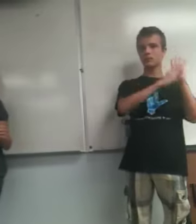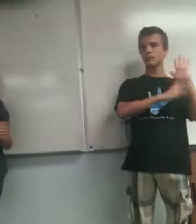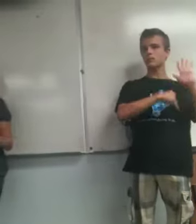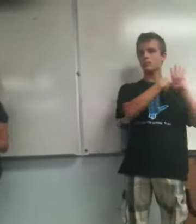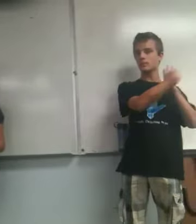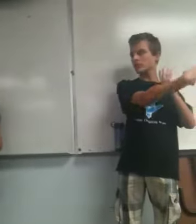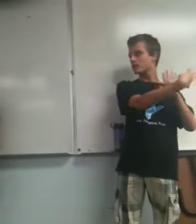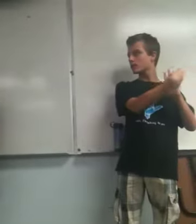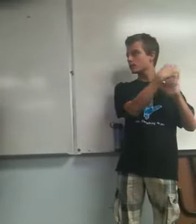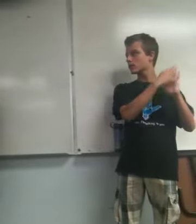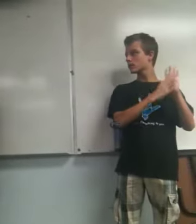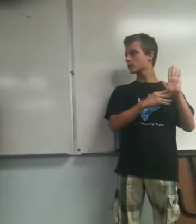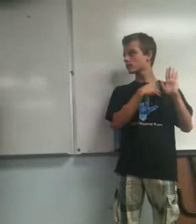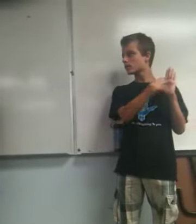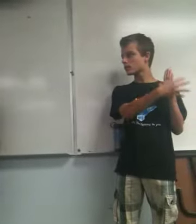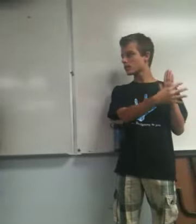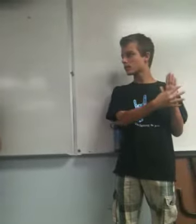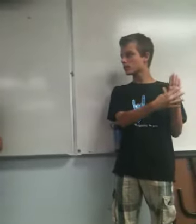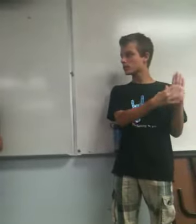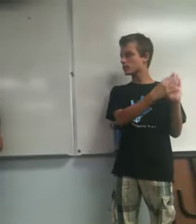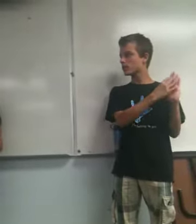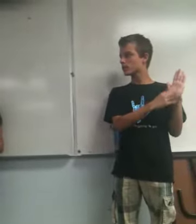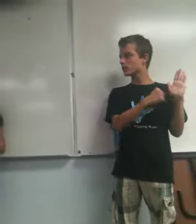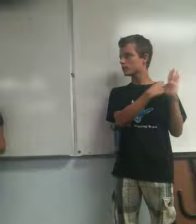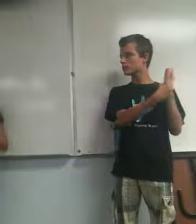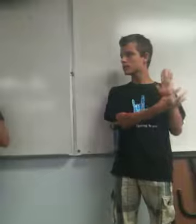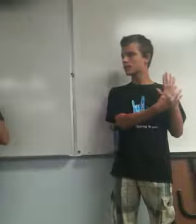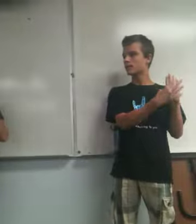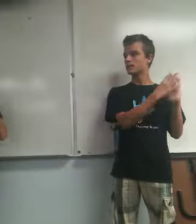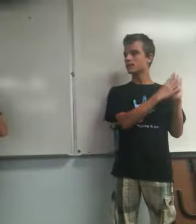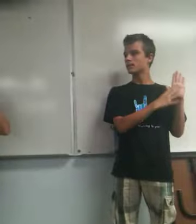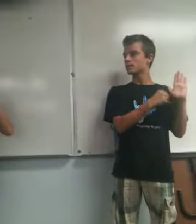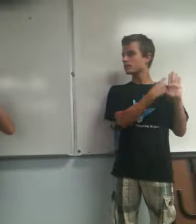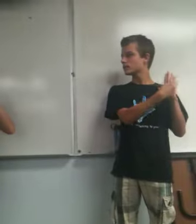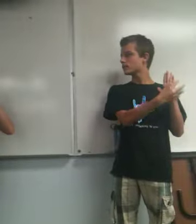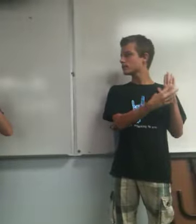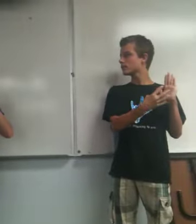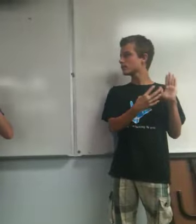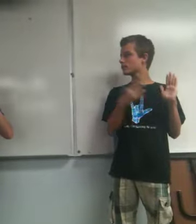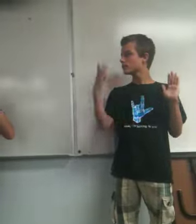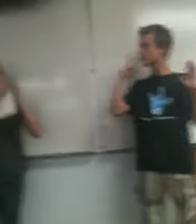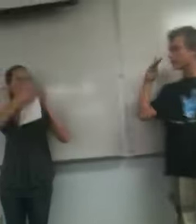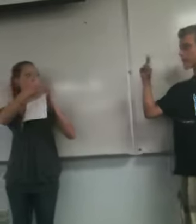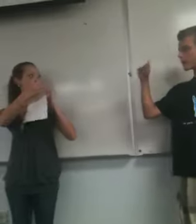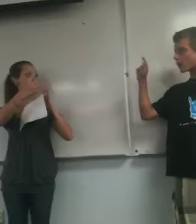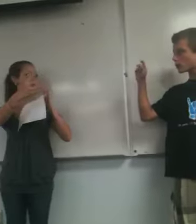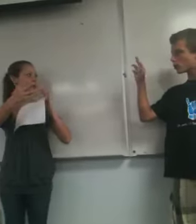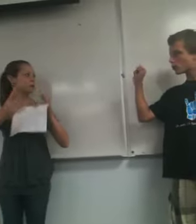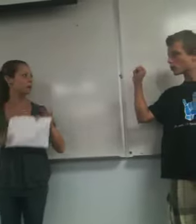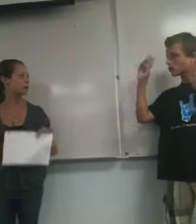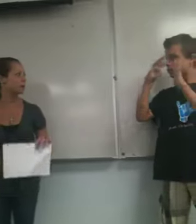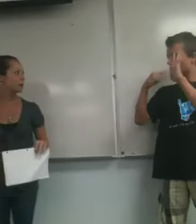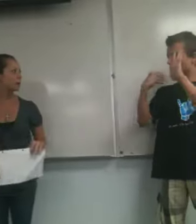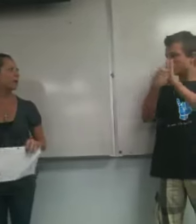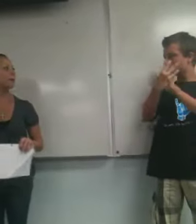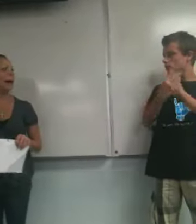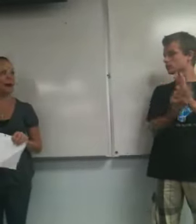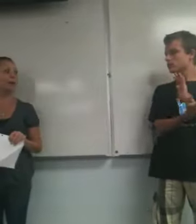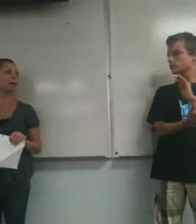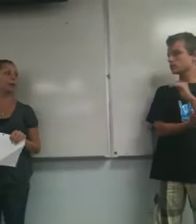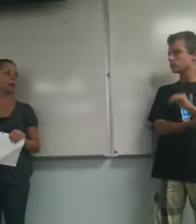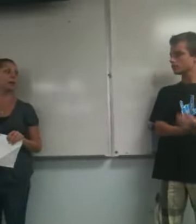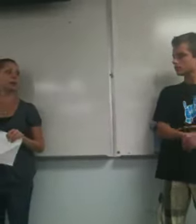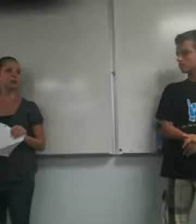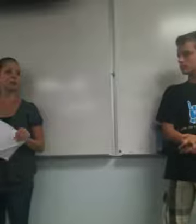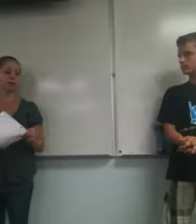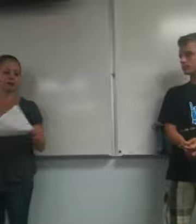Graph. Like you're making the graph with your fingers, you know, like graph paper. So you're going to make squares with your fingers. Like